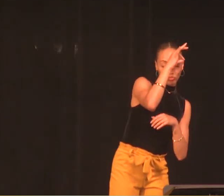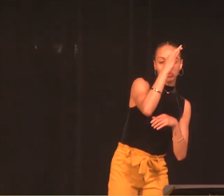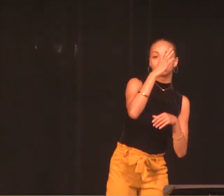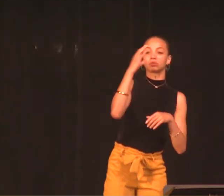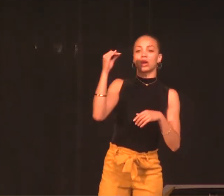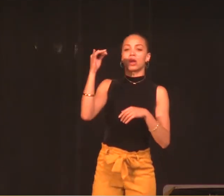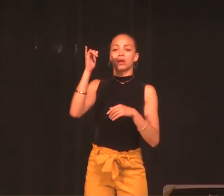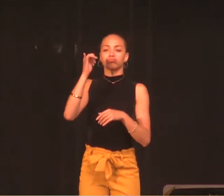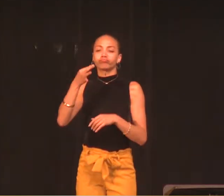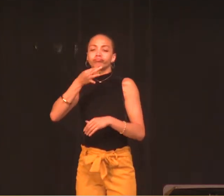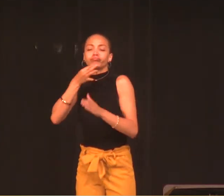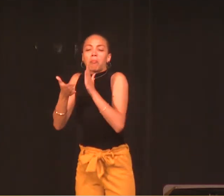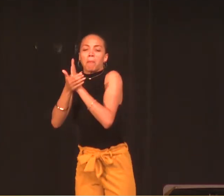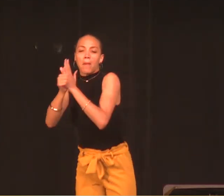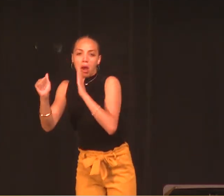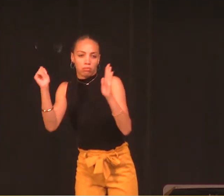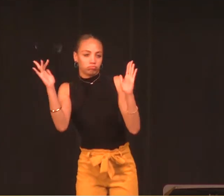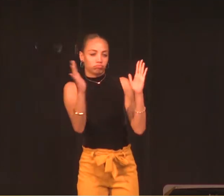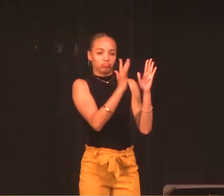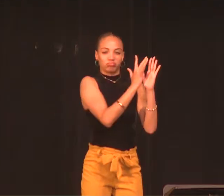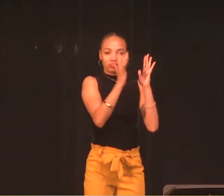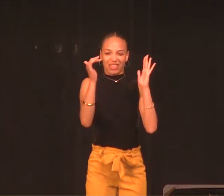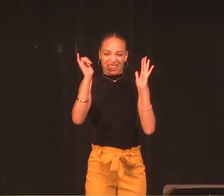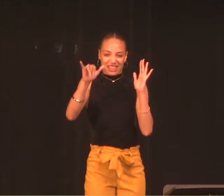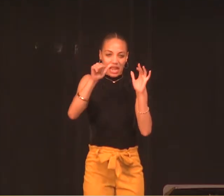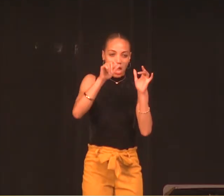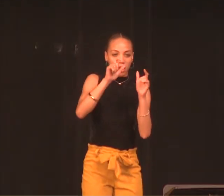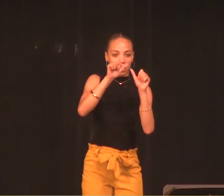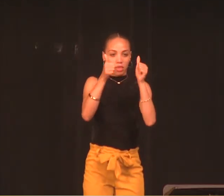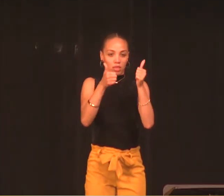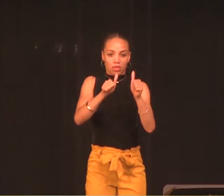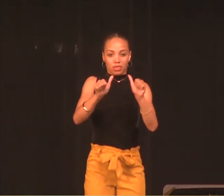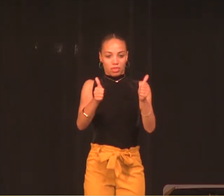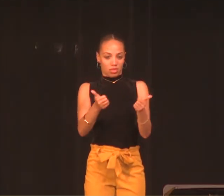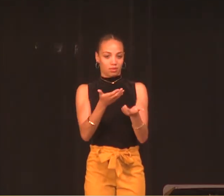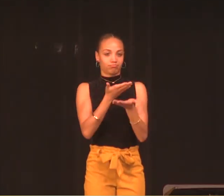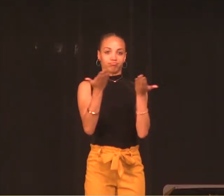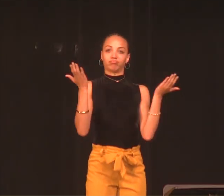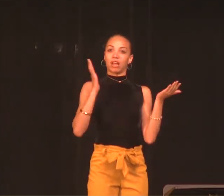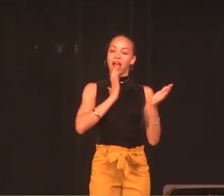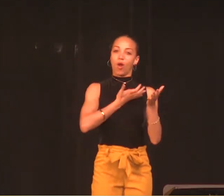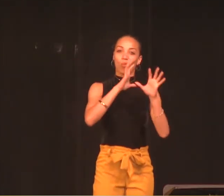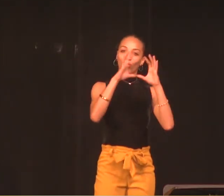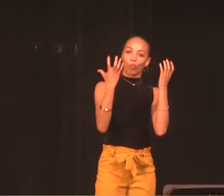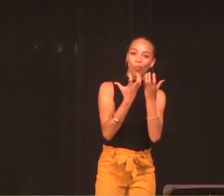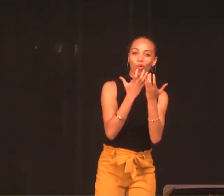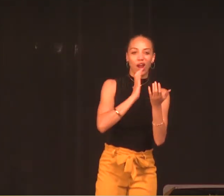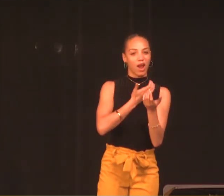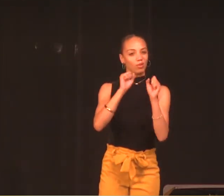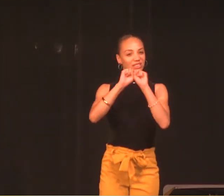It is amazing how ignorance and expertise has shaped society and the world around us.